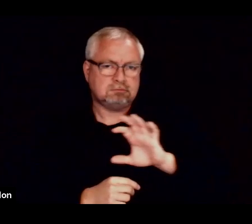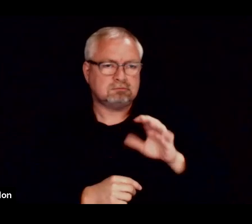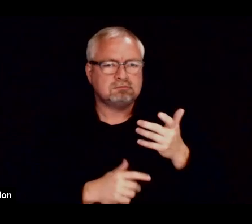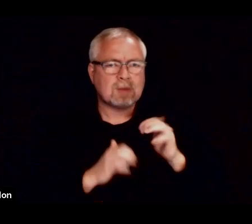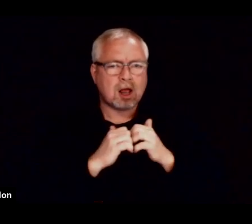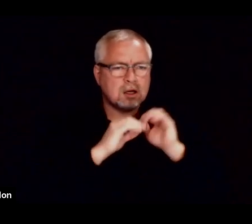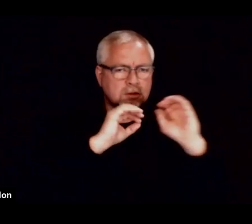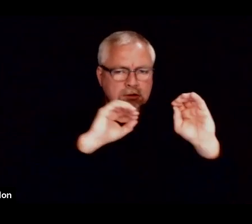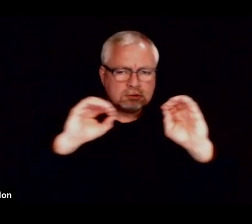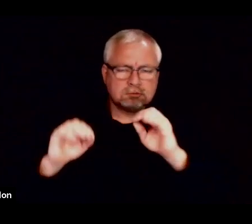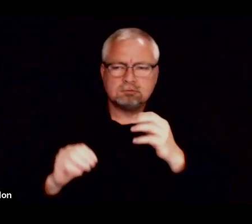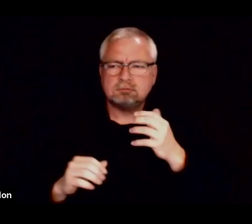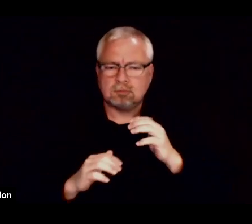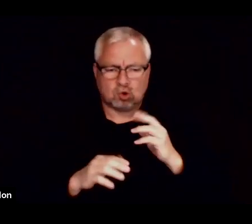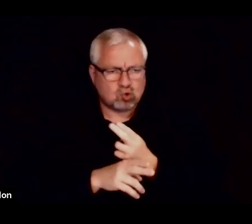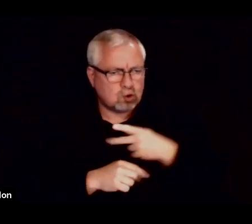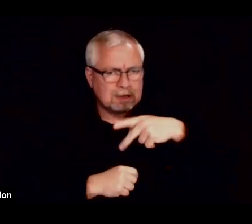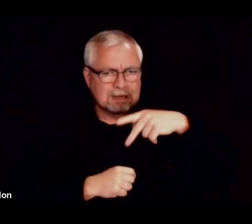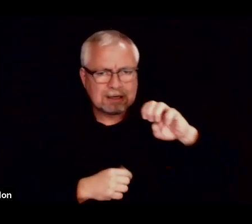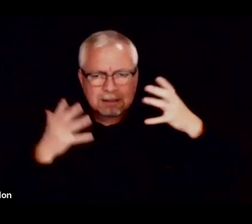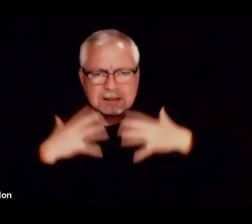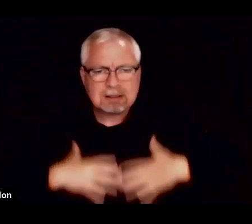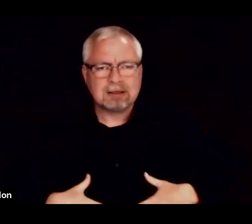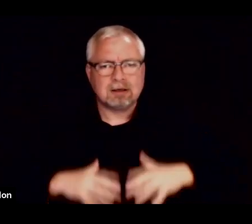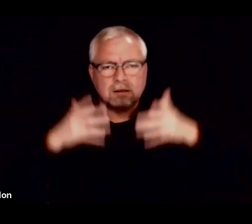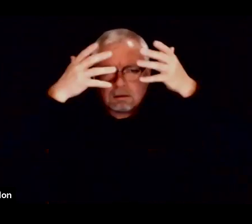prepare for, and respond to potential outbreaks.